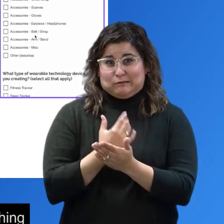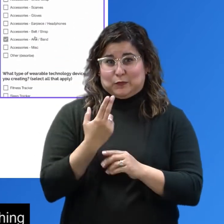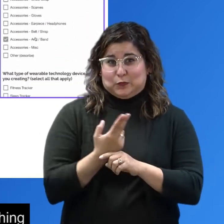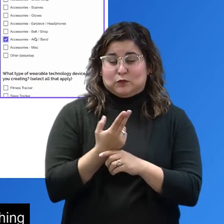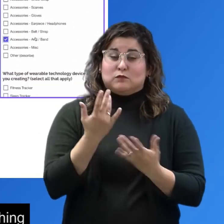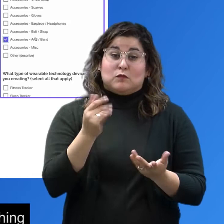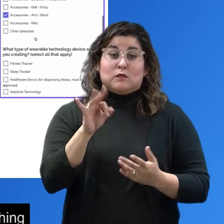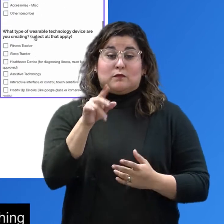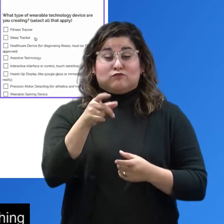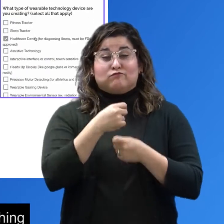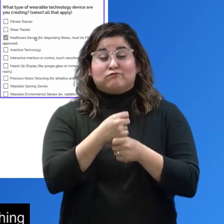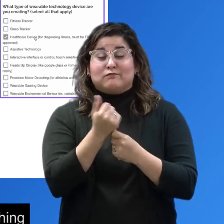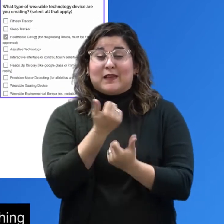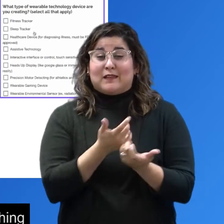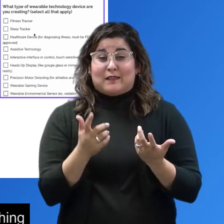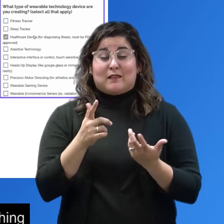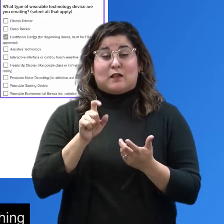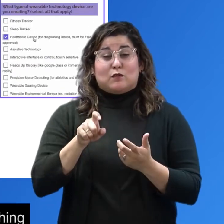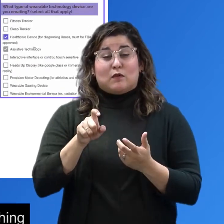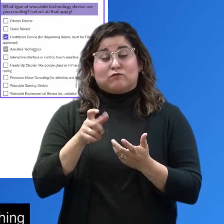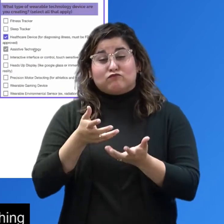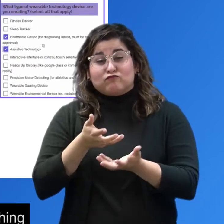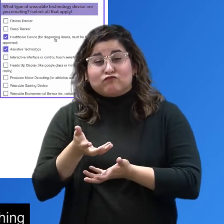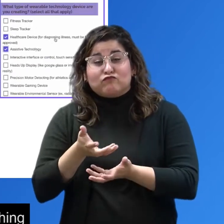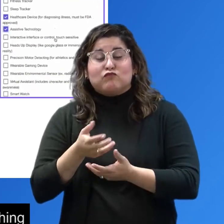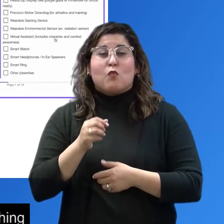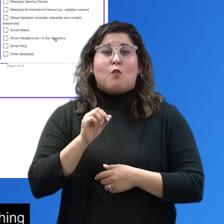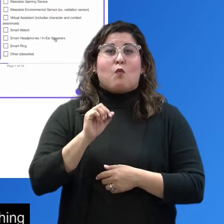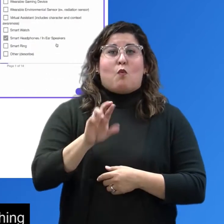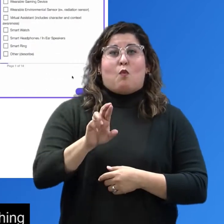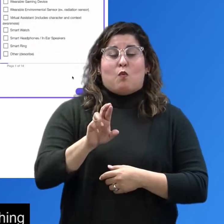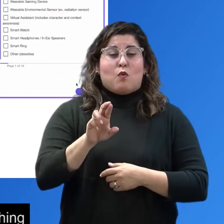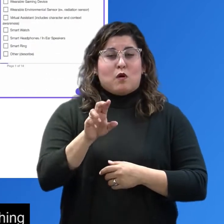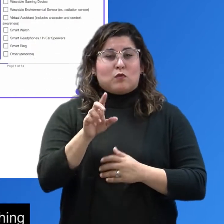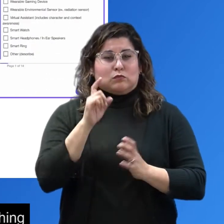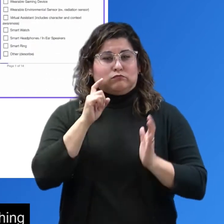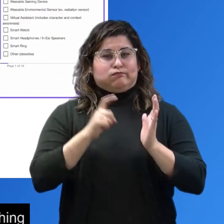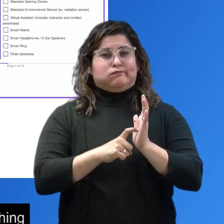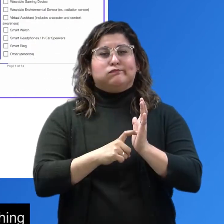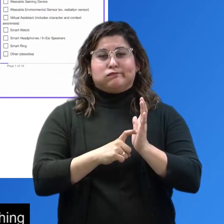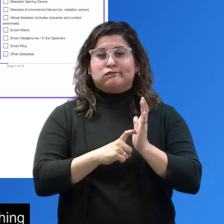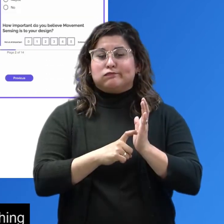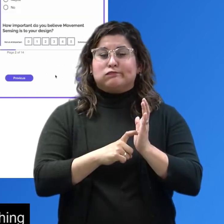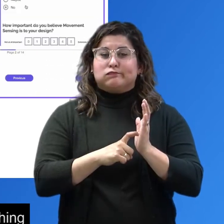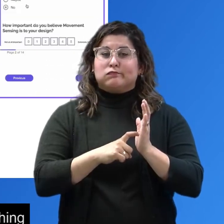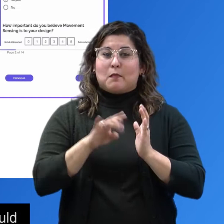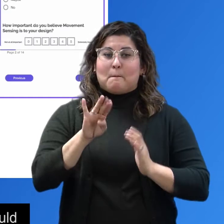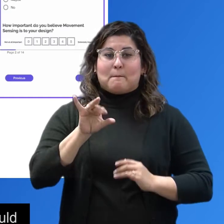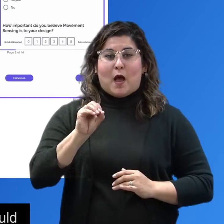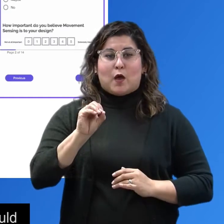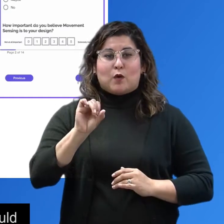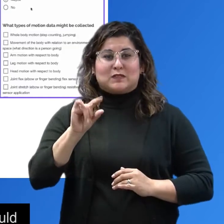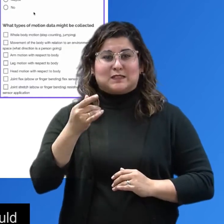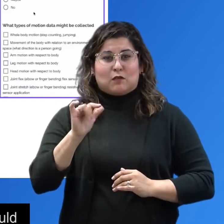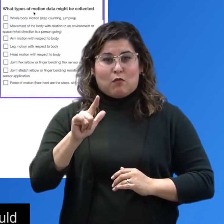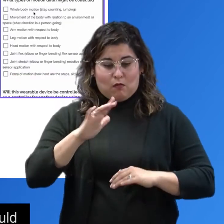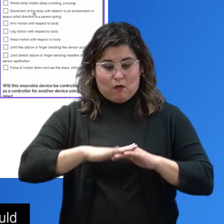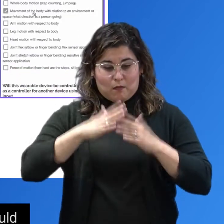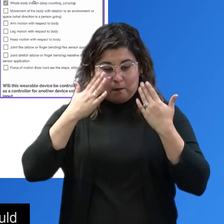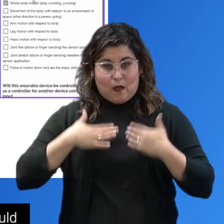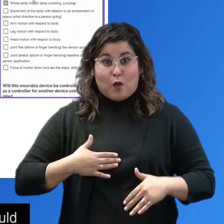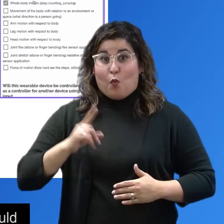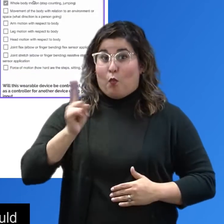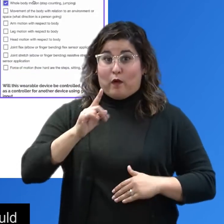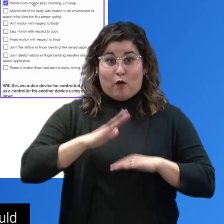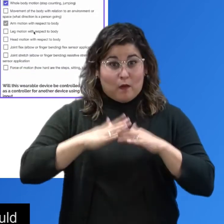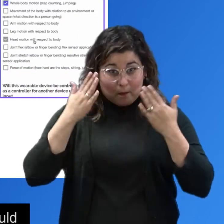creating anything that you would interact with or would sense biosignals on the body and wear on the